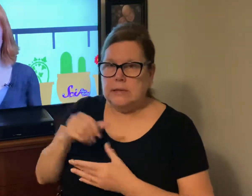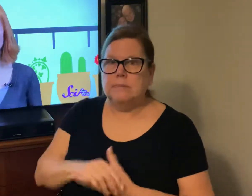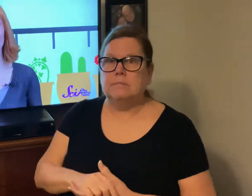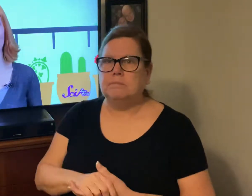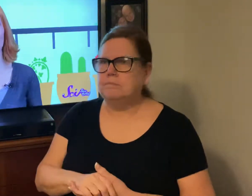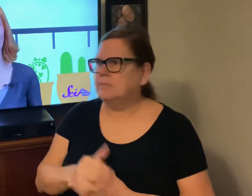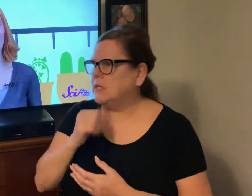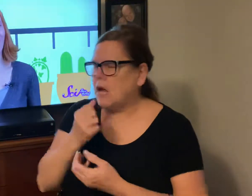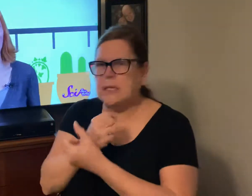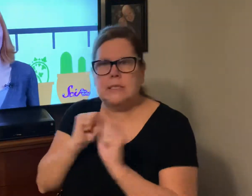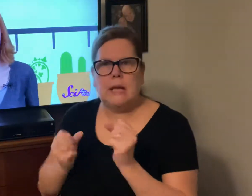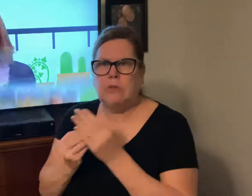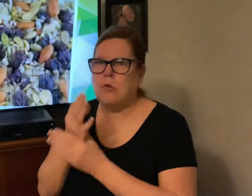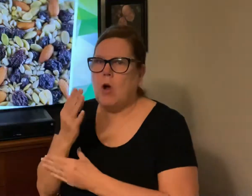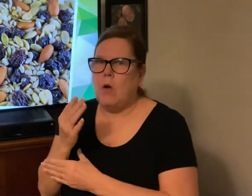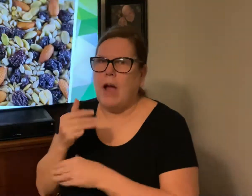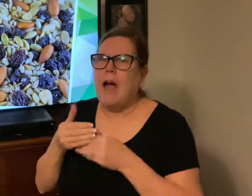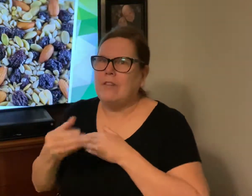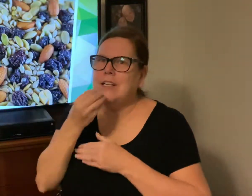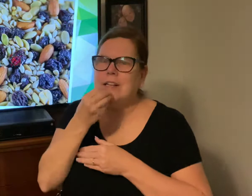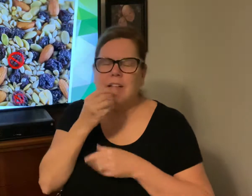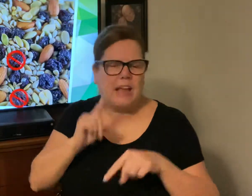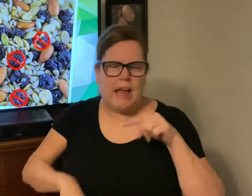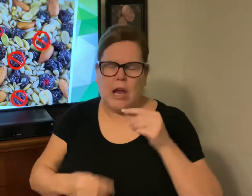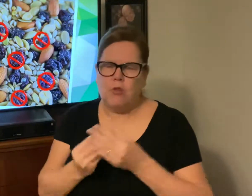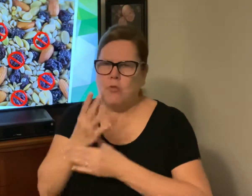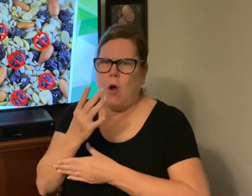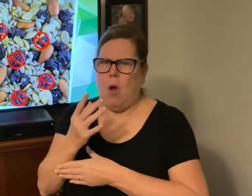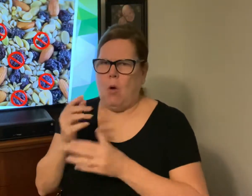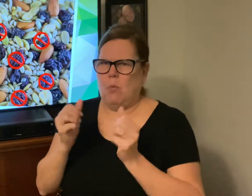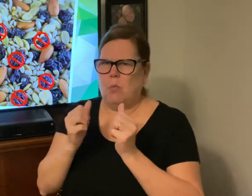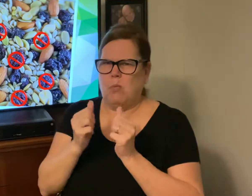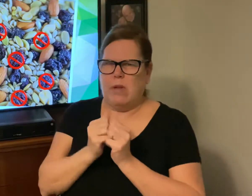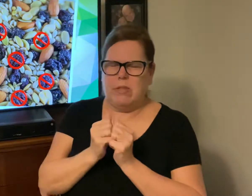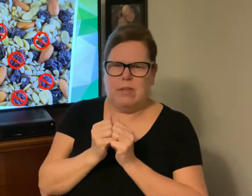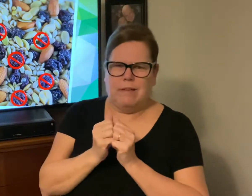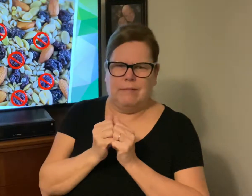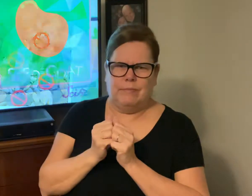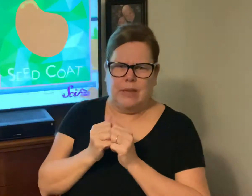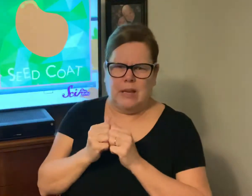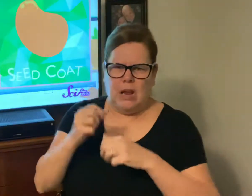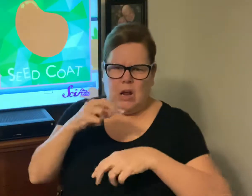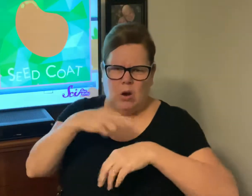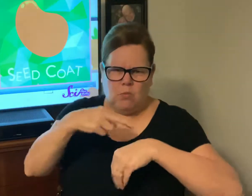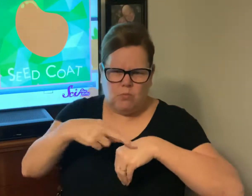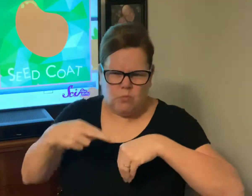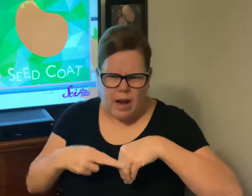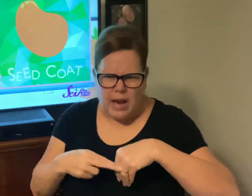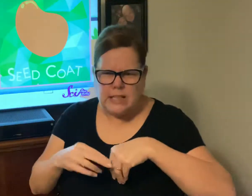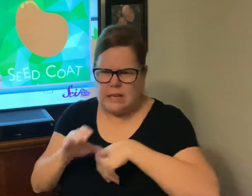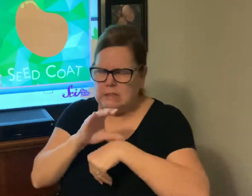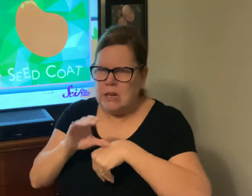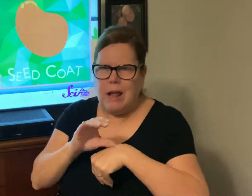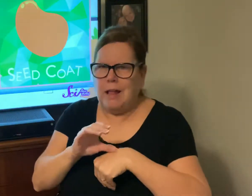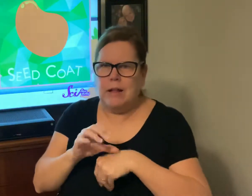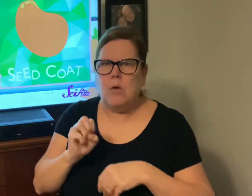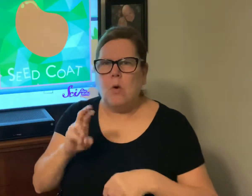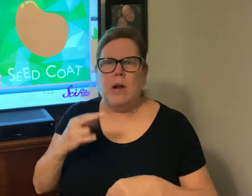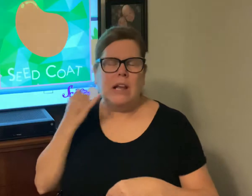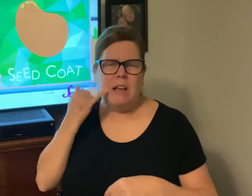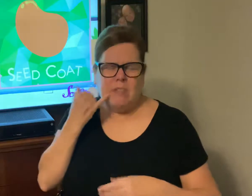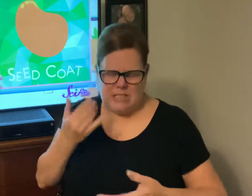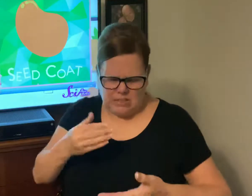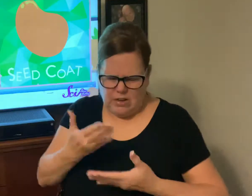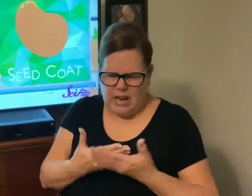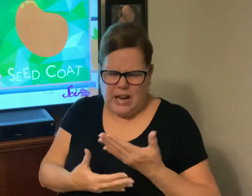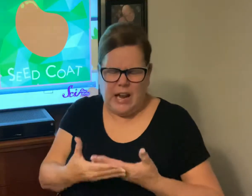that it's not safe to grow. After all, seeds can't grow when they're surrounded by raisins and chocolate chips. So while the seeds are in a bag or in your hands, it's